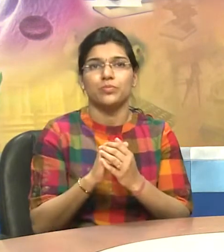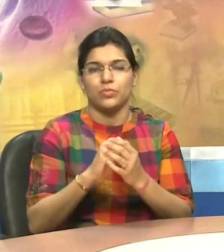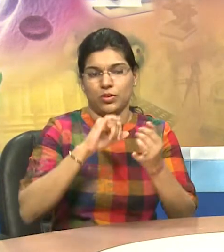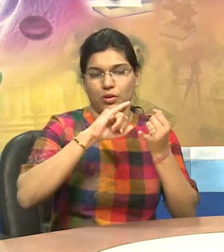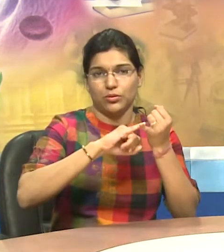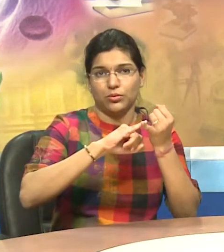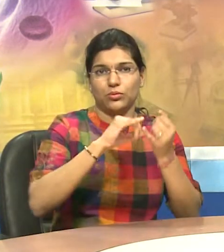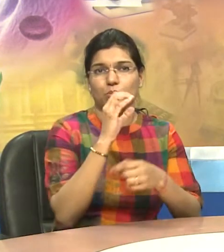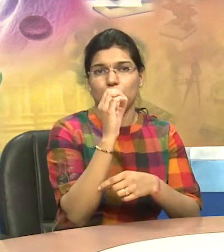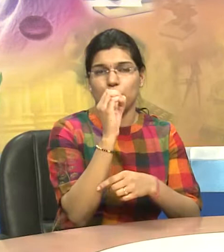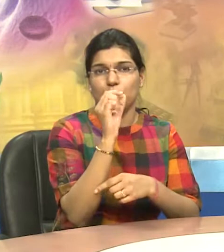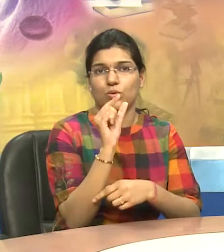There are two words,